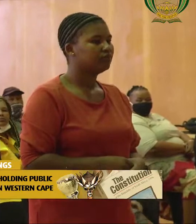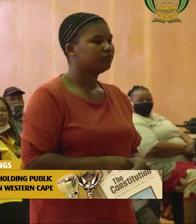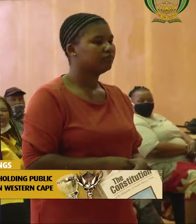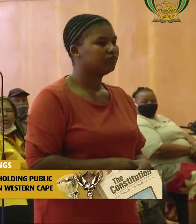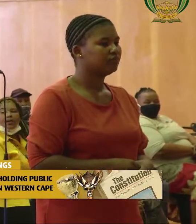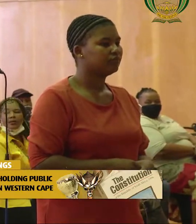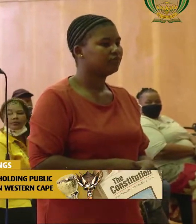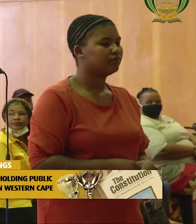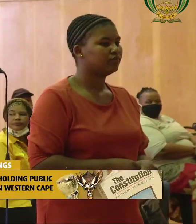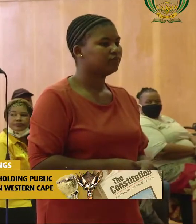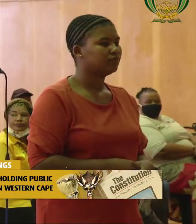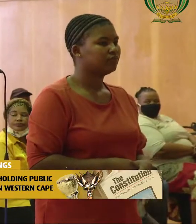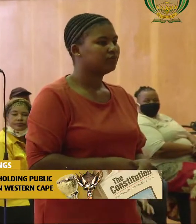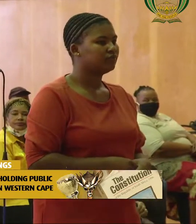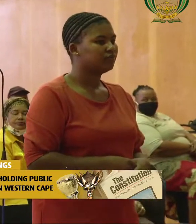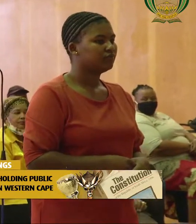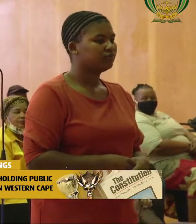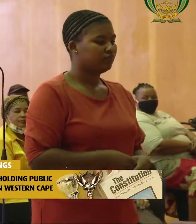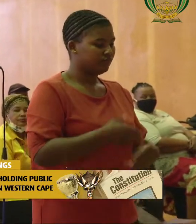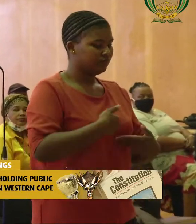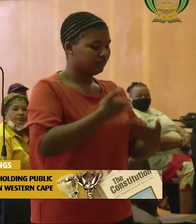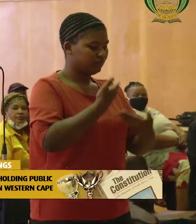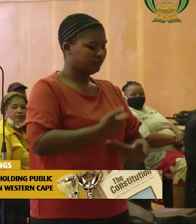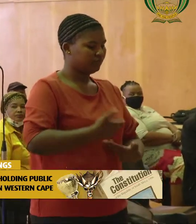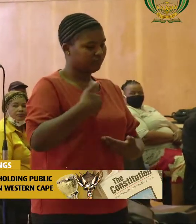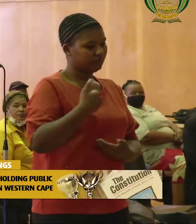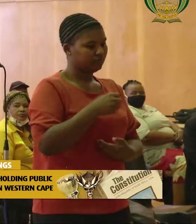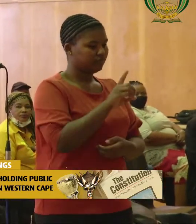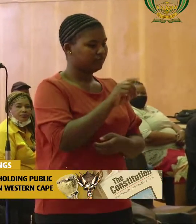lo umeya phambi kwenu usibabalwa kwaDubula,